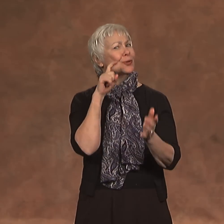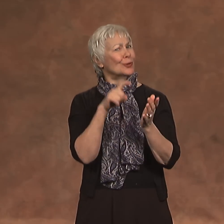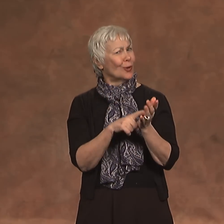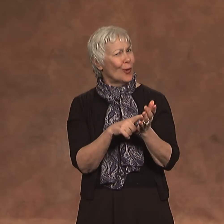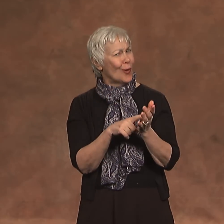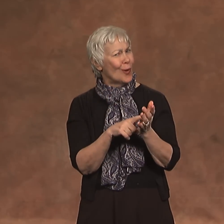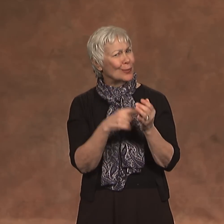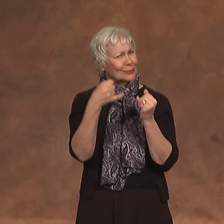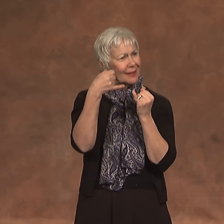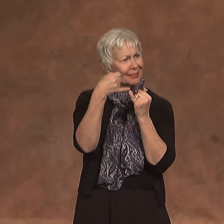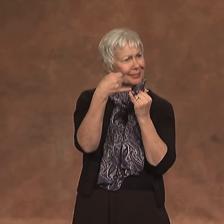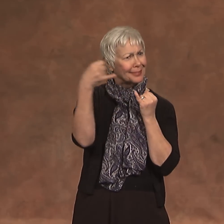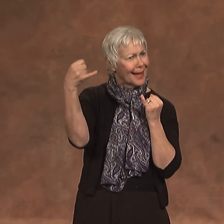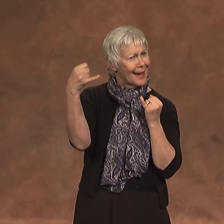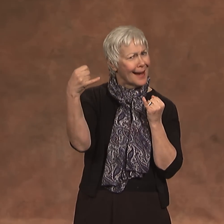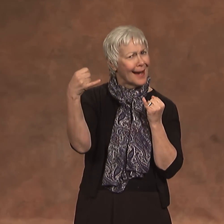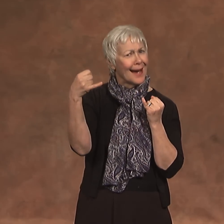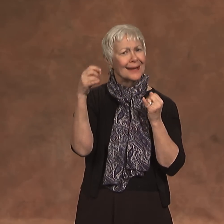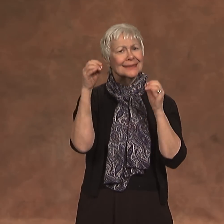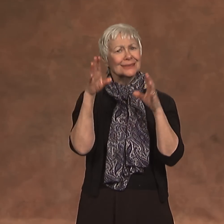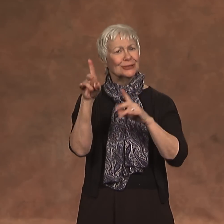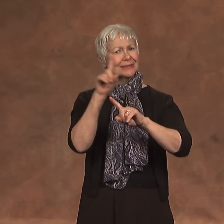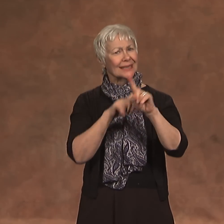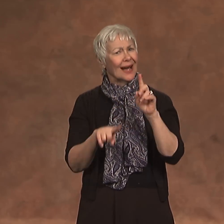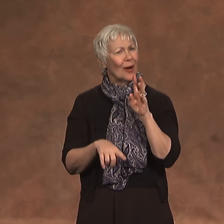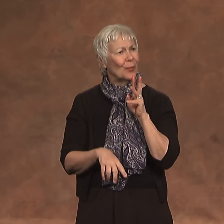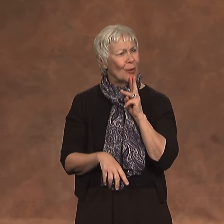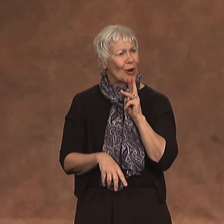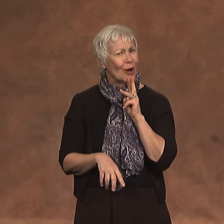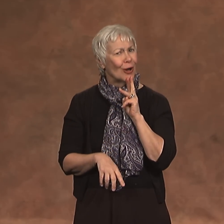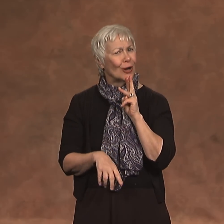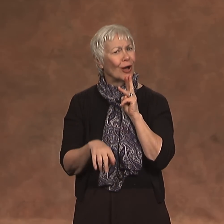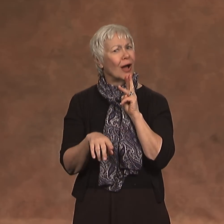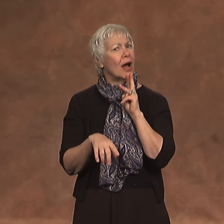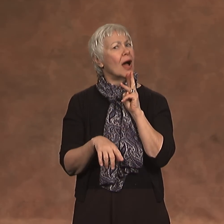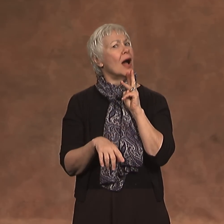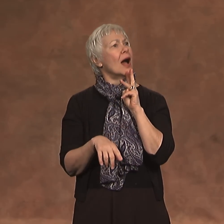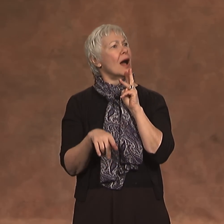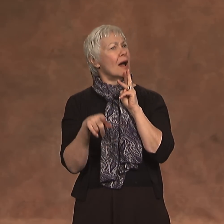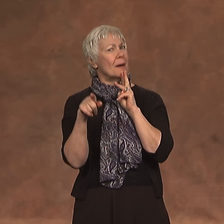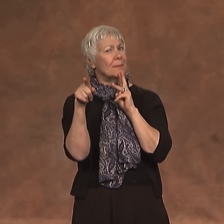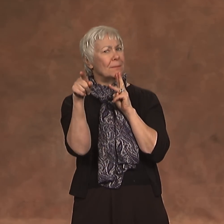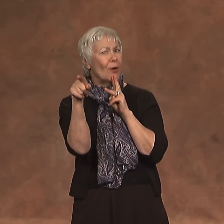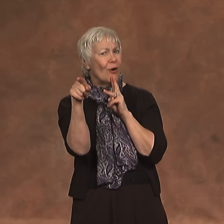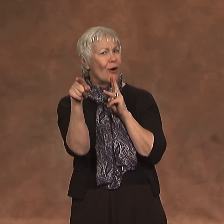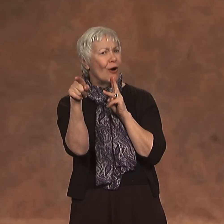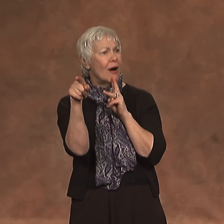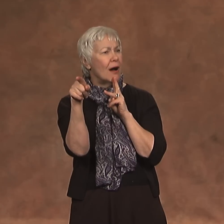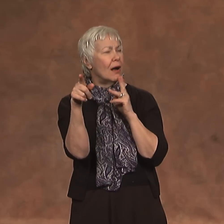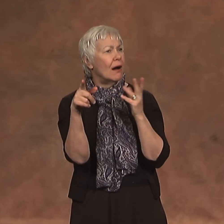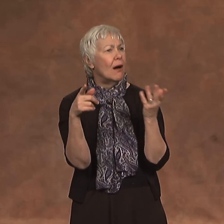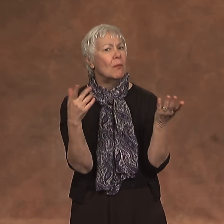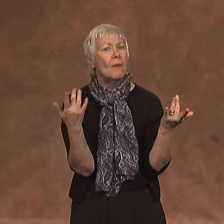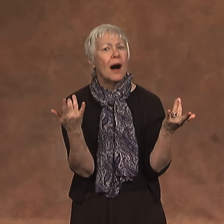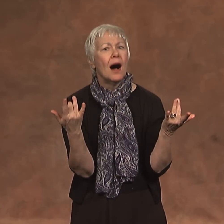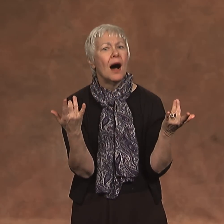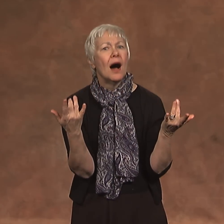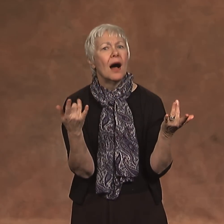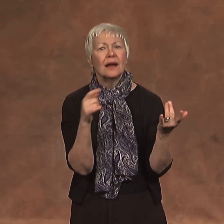Notice in this slide the sight line shown here. That shows the teacher's sign for water, and she's pointing to the